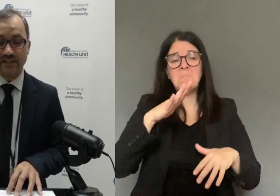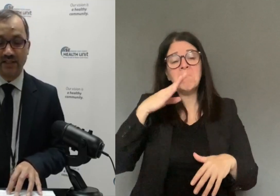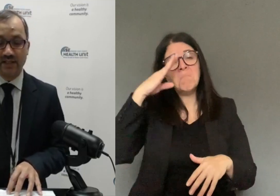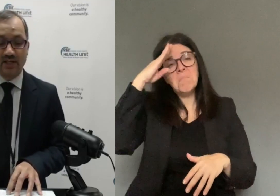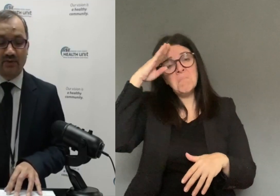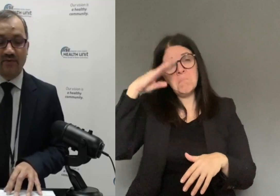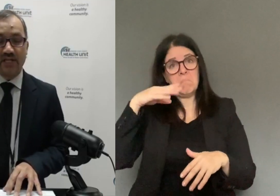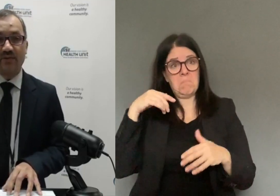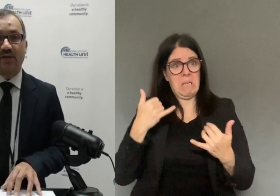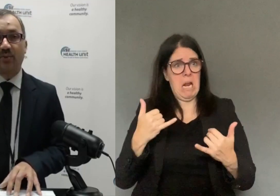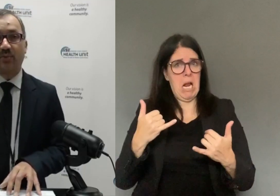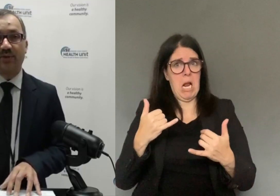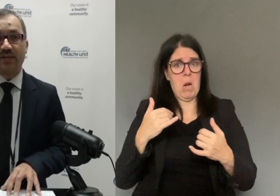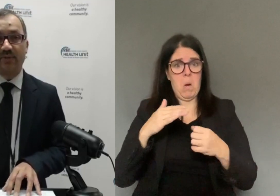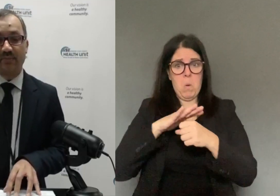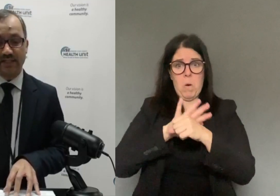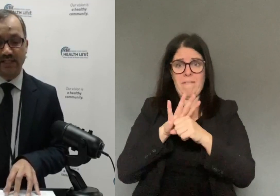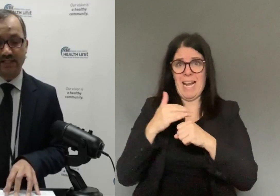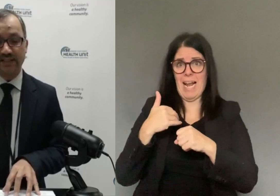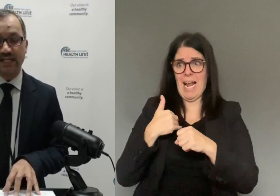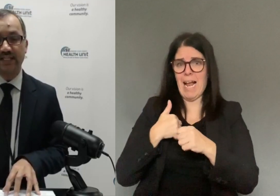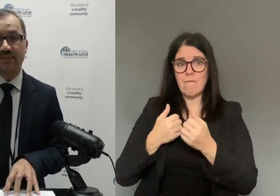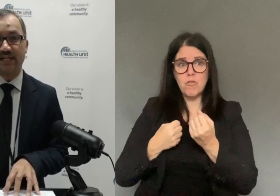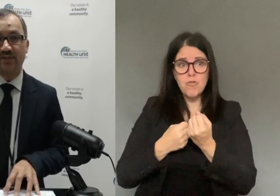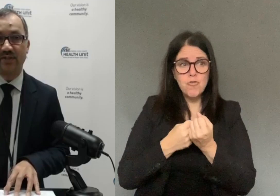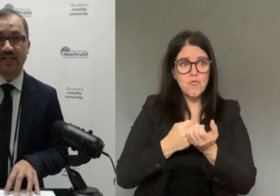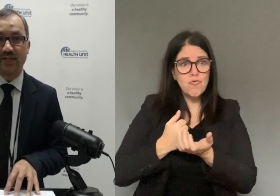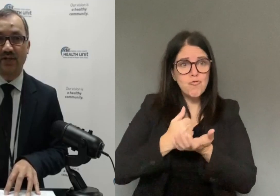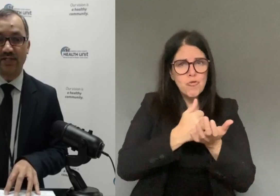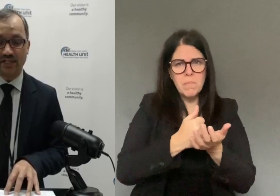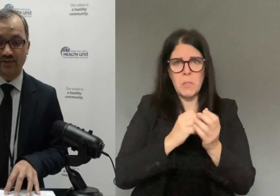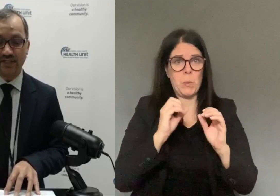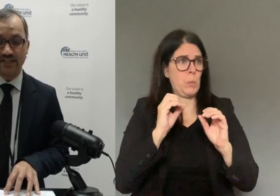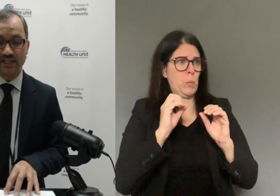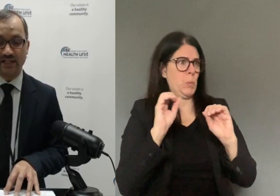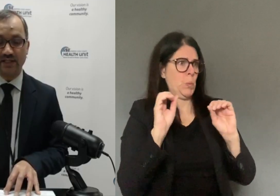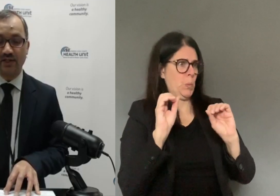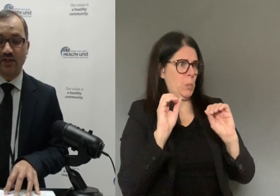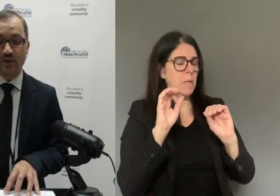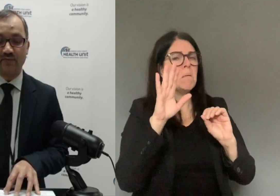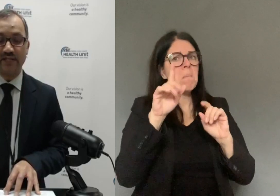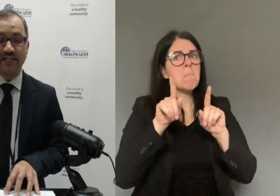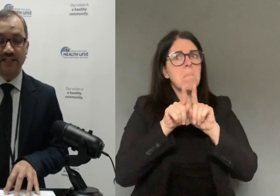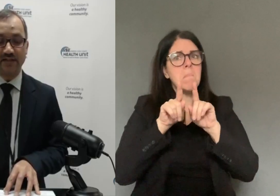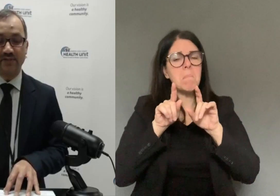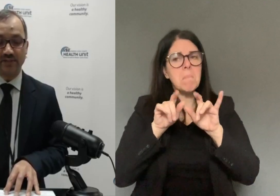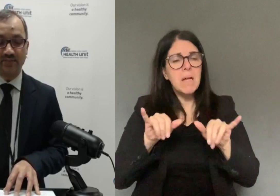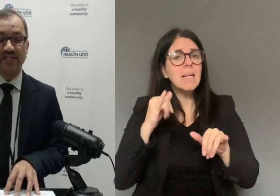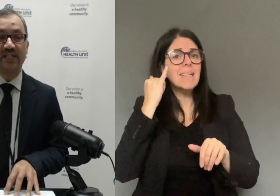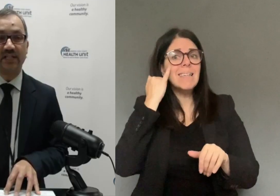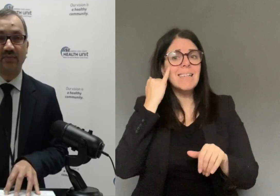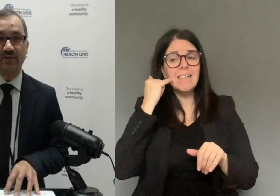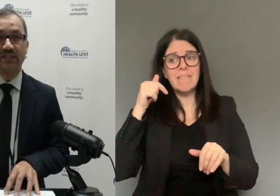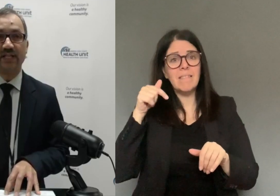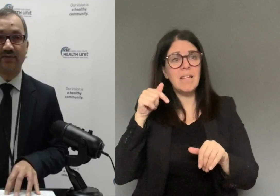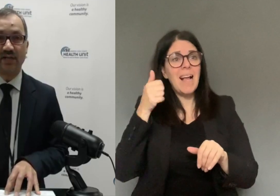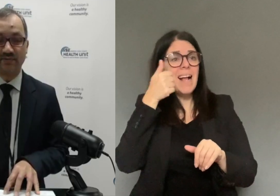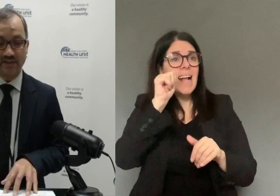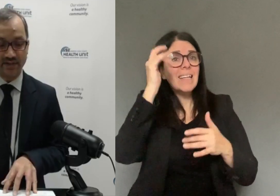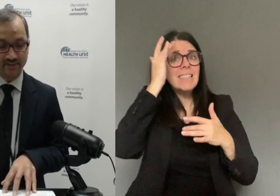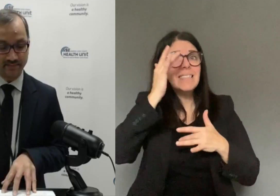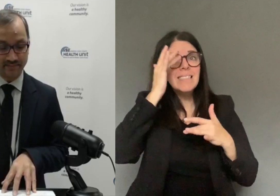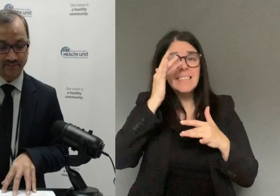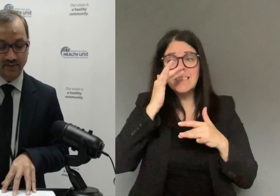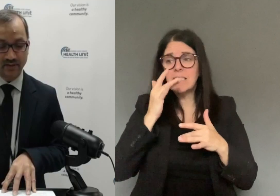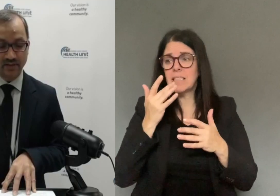COVID-19, without appropriate public health case management and contact tracing, COVID-19 will spread in the community like